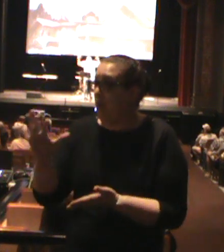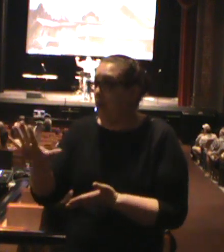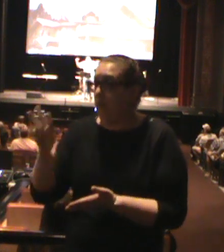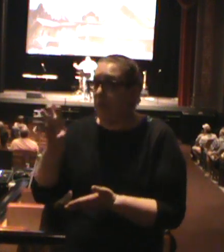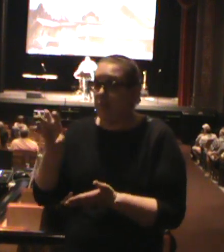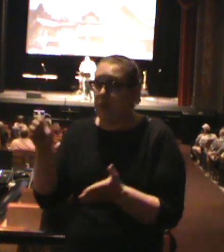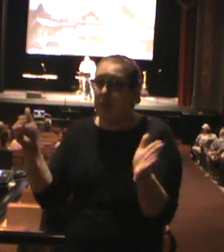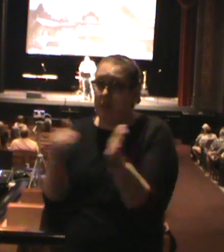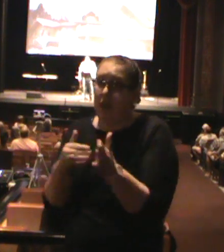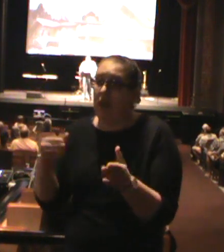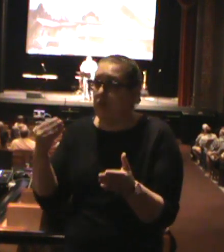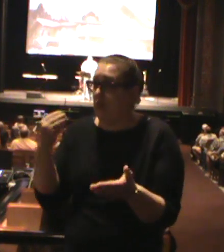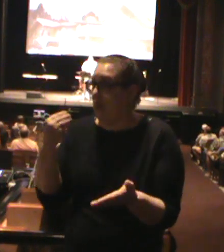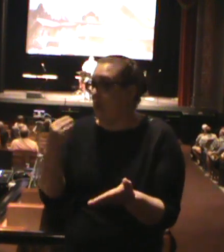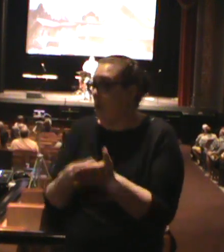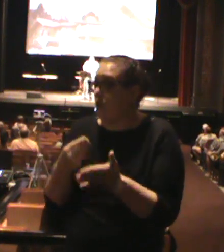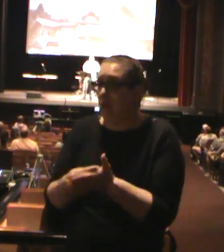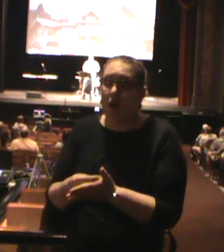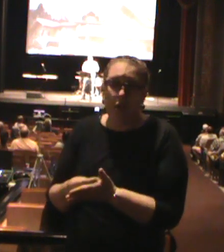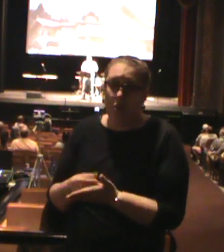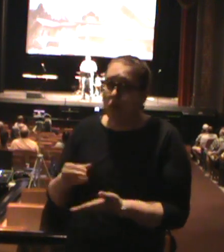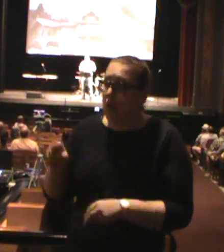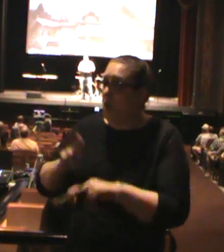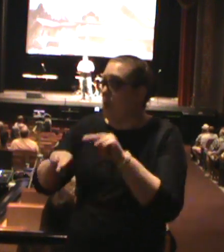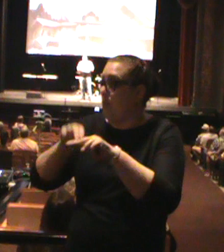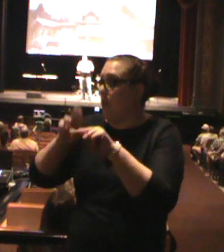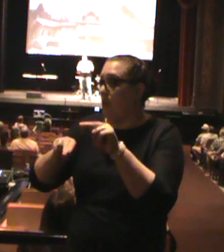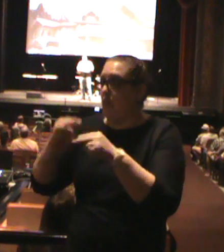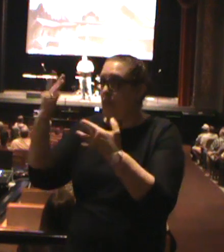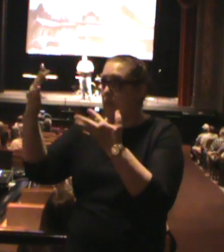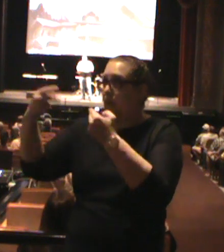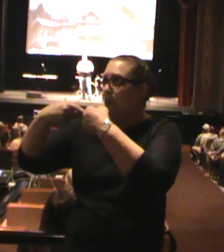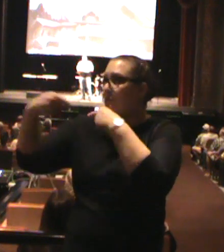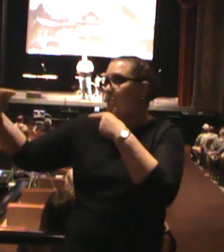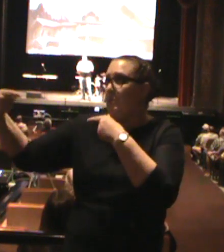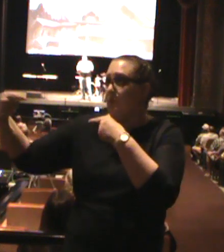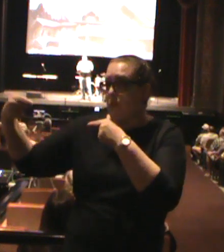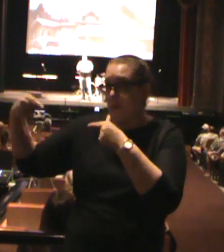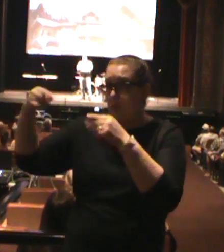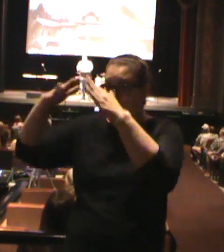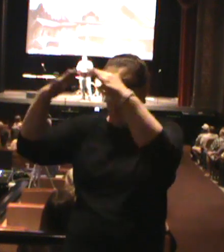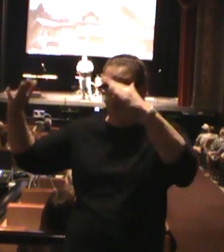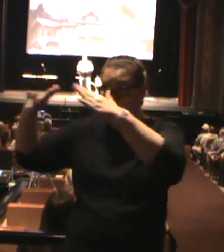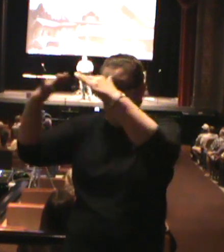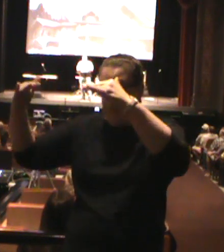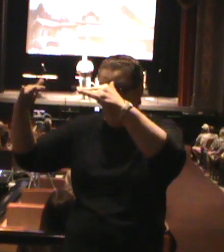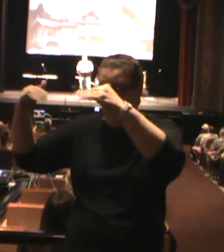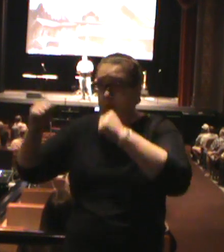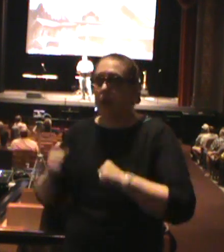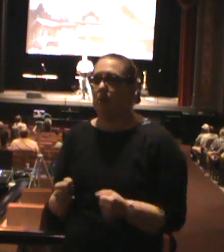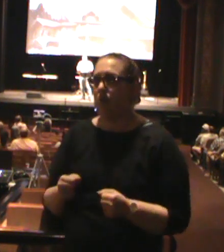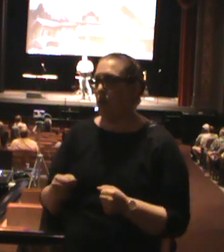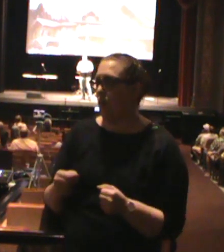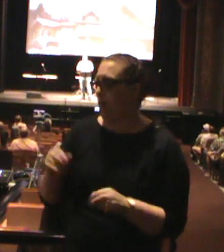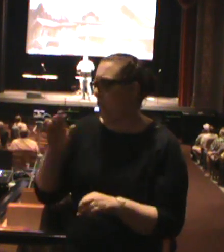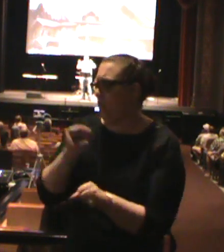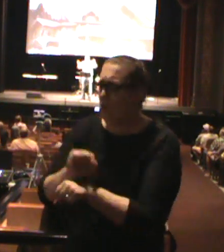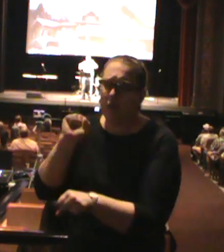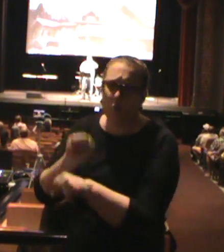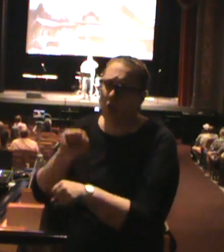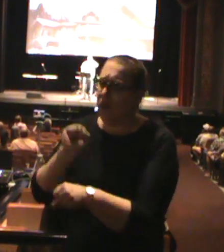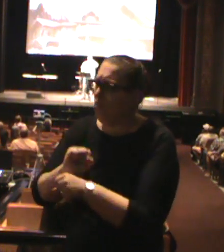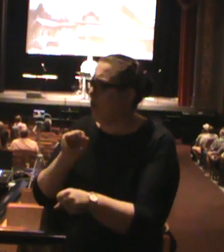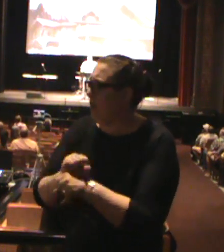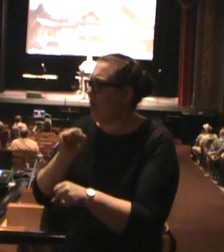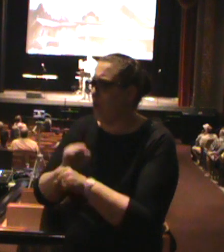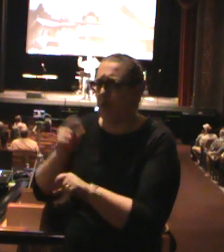husband built the house, and it became time, almost within days, for them to move into their new house. So there was a